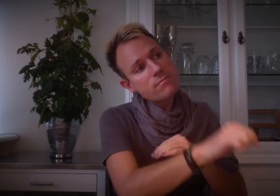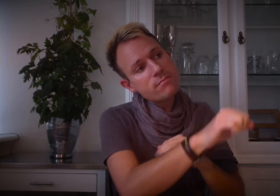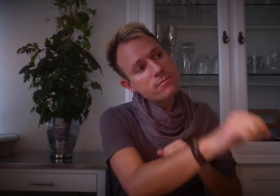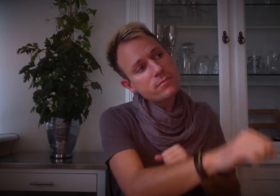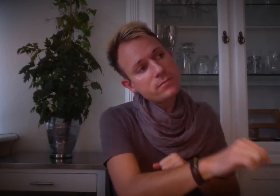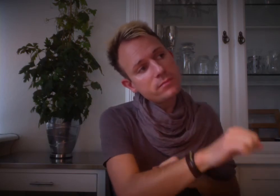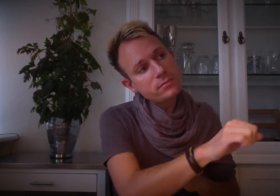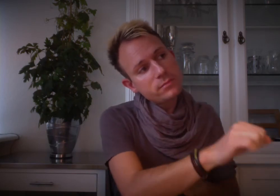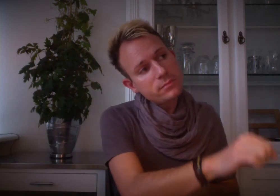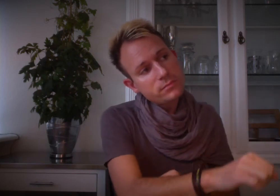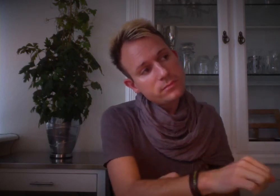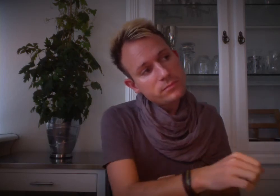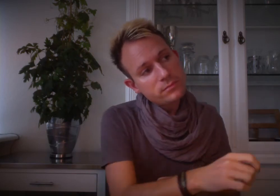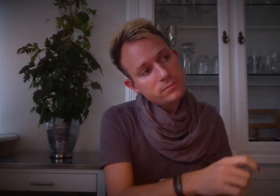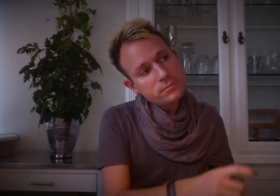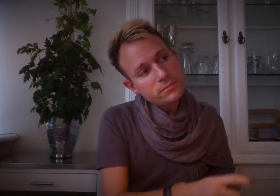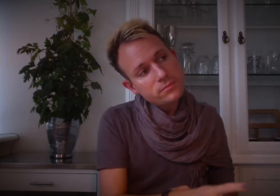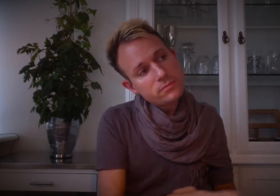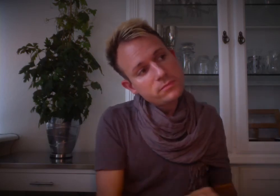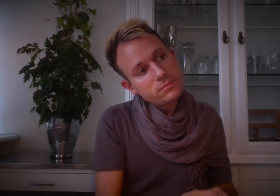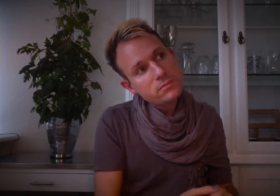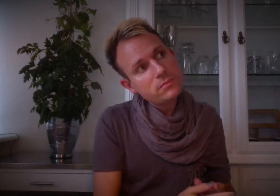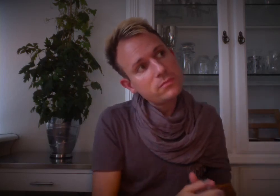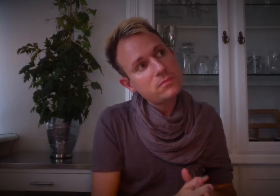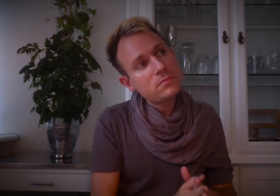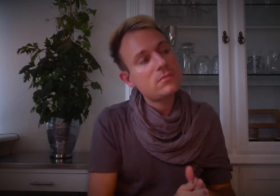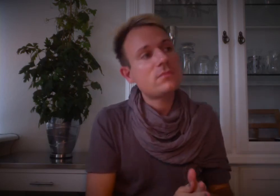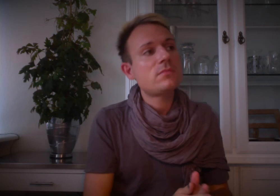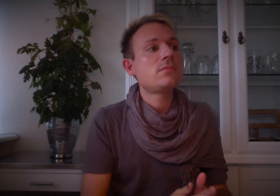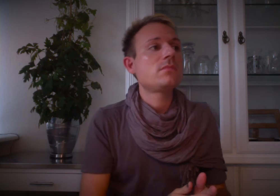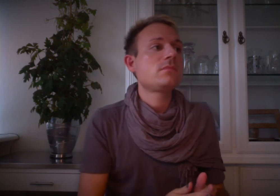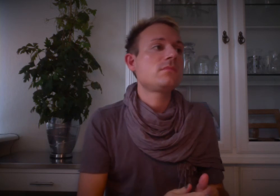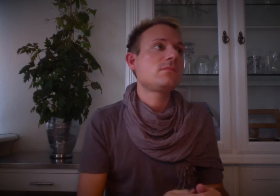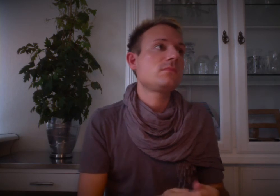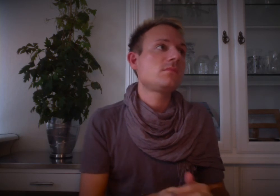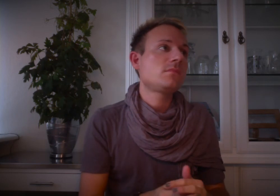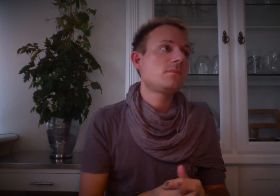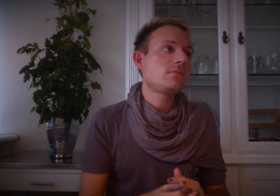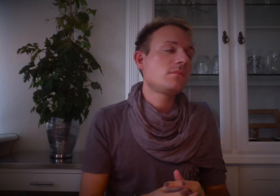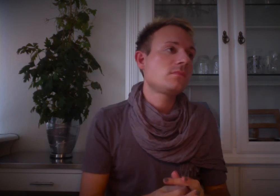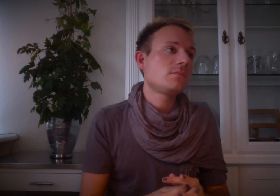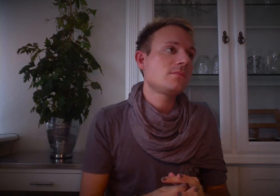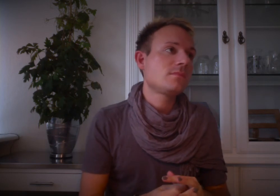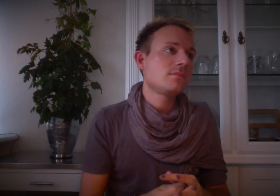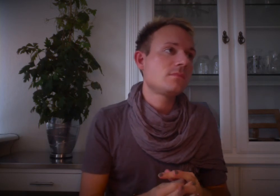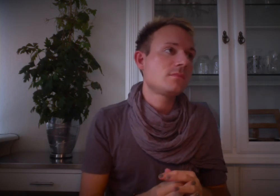To take her home take her